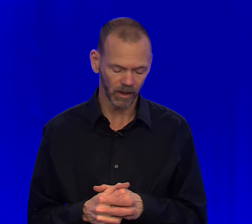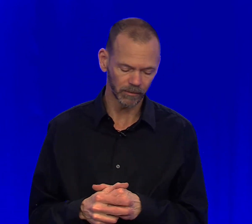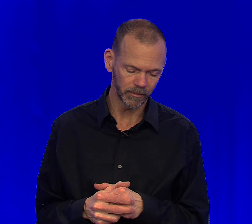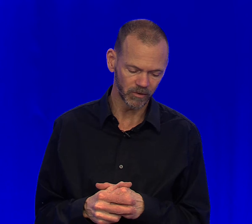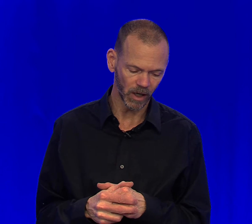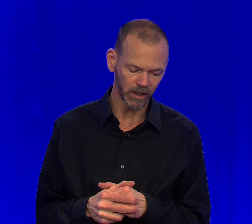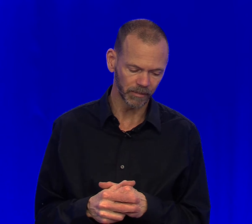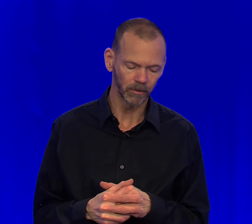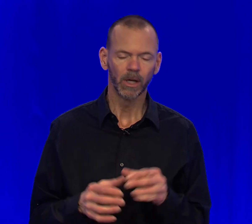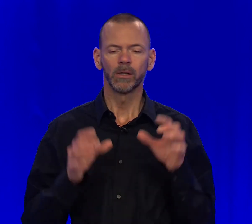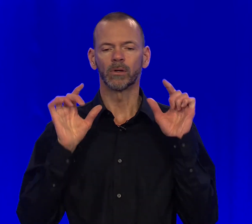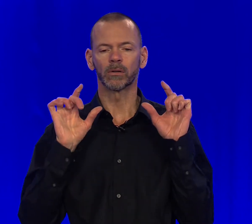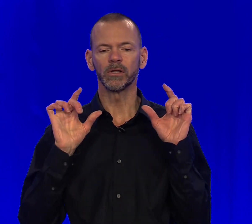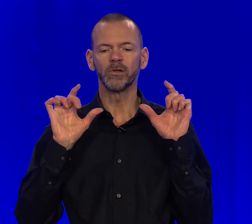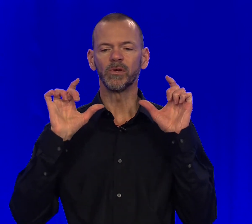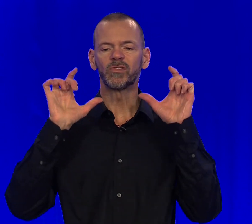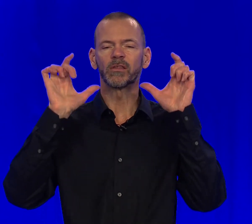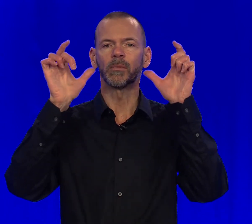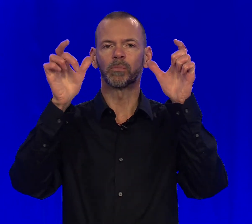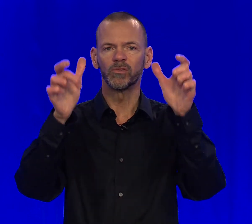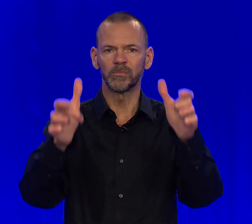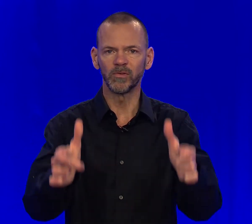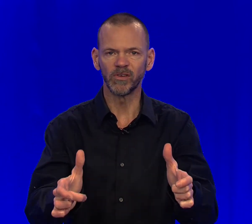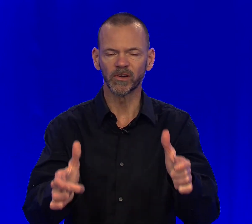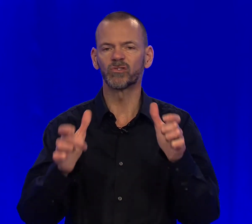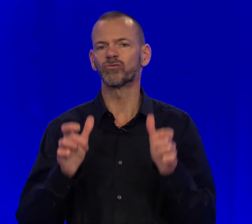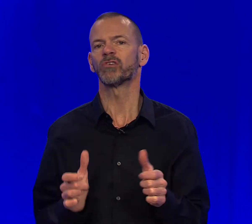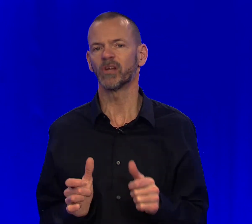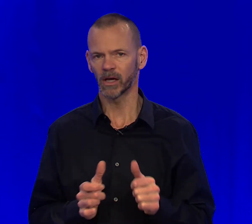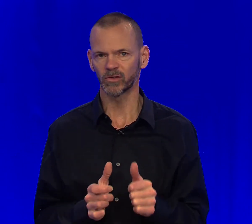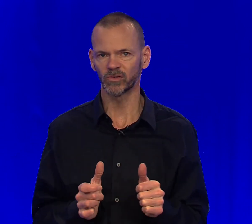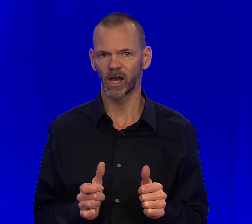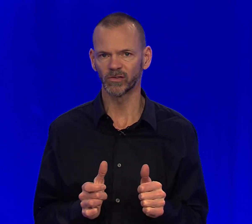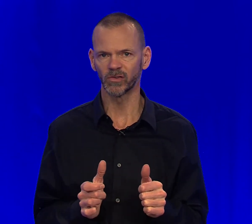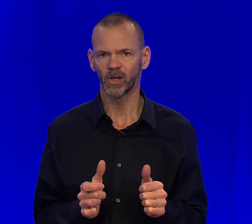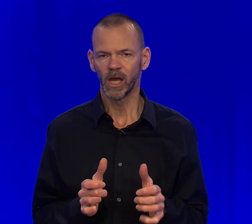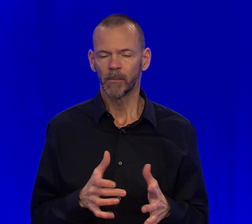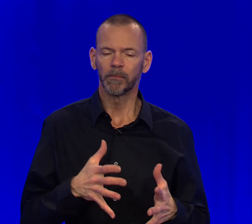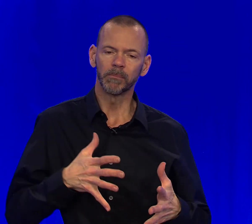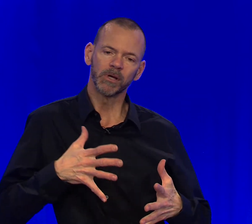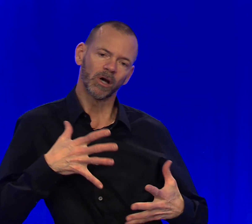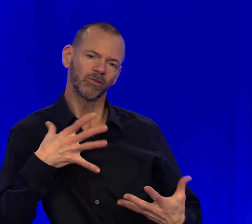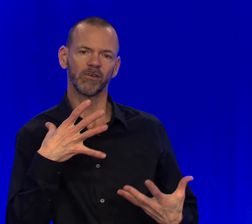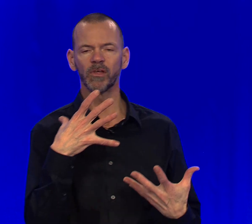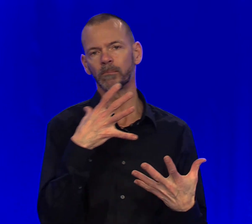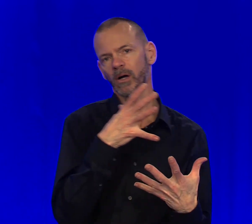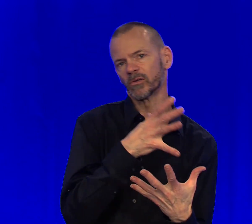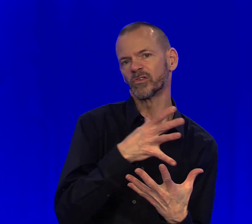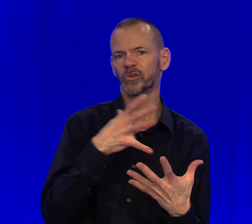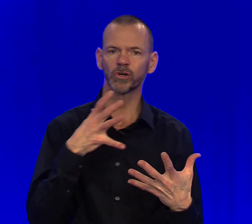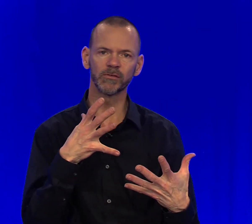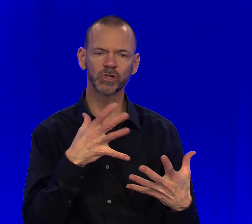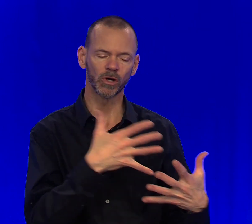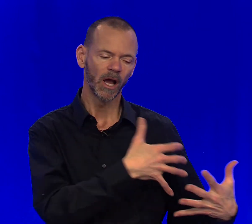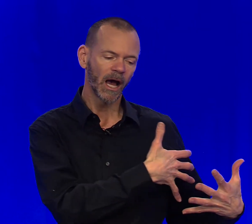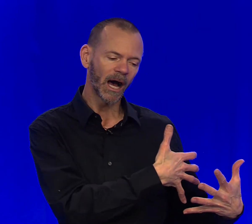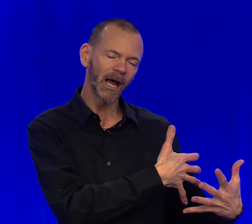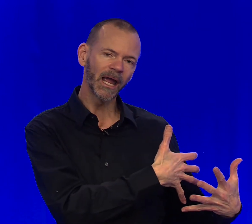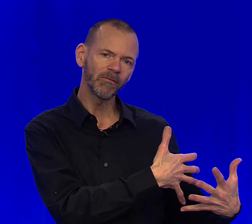going to be talking about, not only did we set them up with specific stretching exercises, but because of their buckles and curvature, I have them